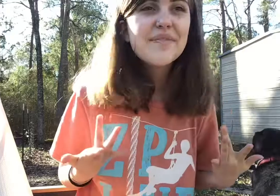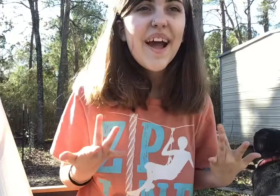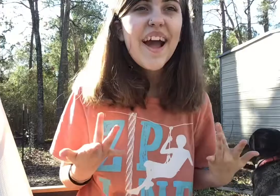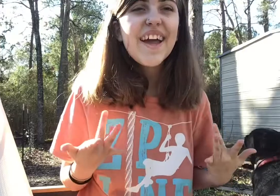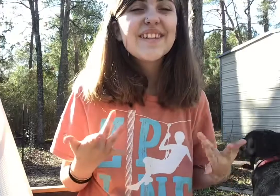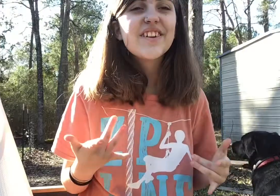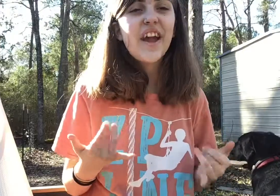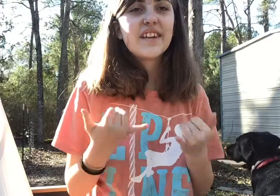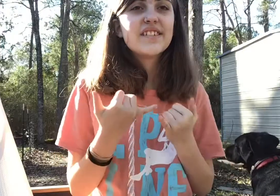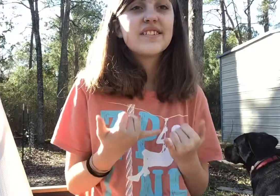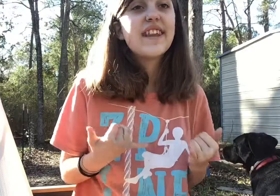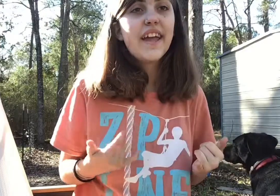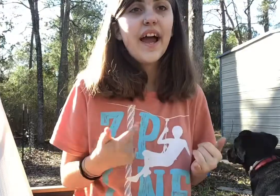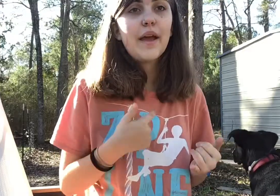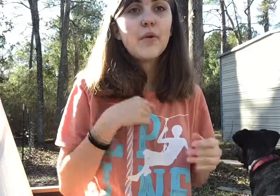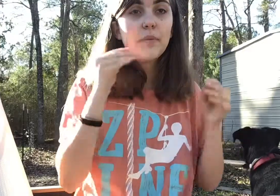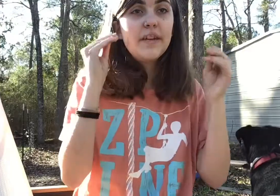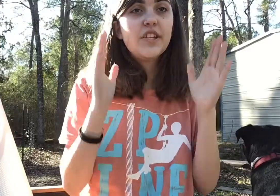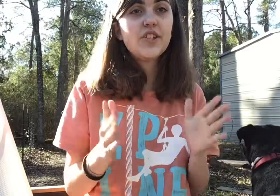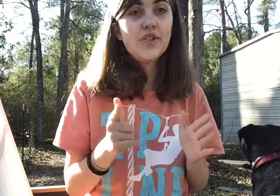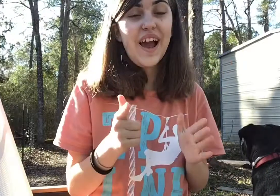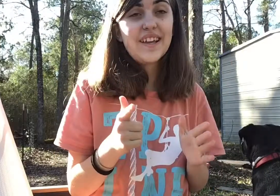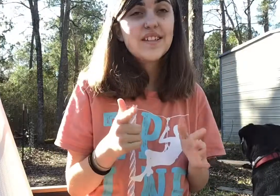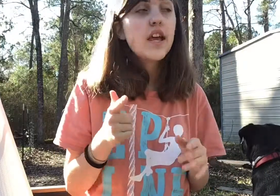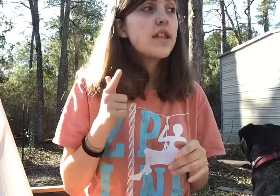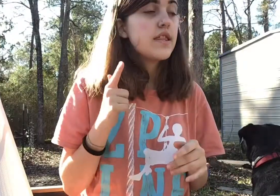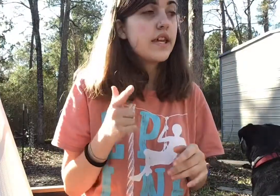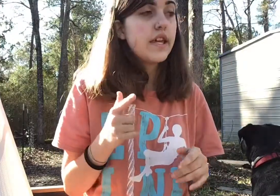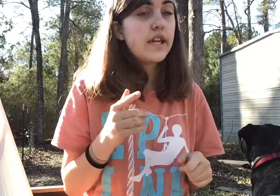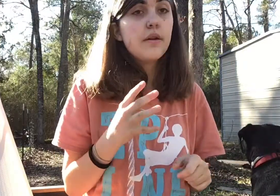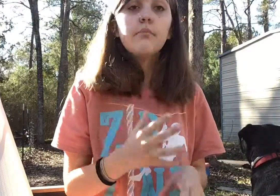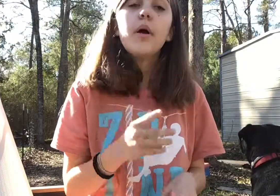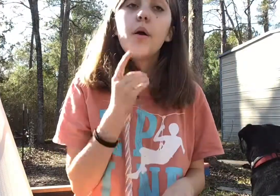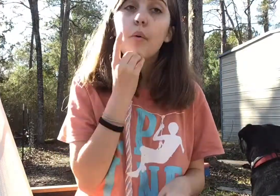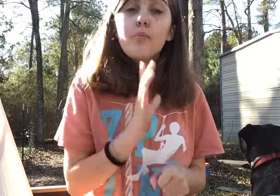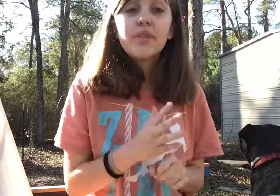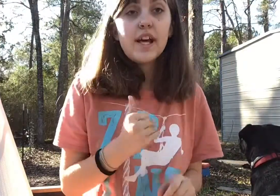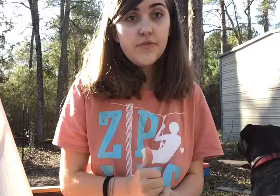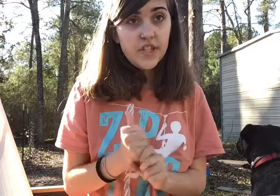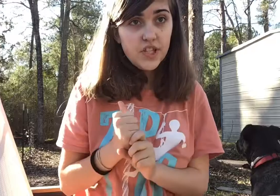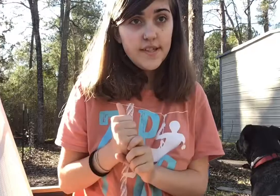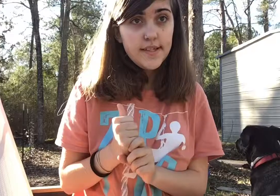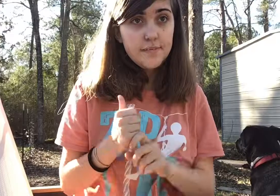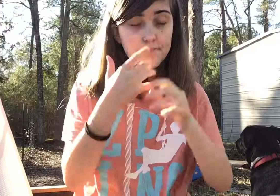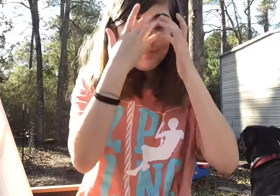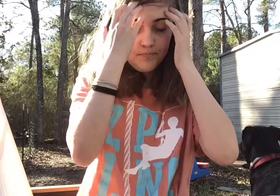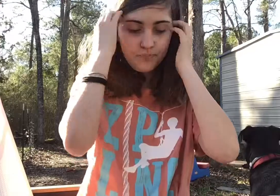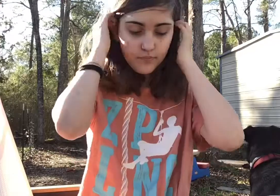What's up, guys? Okay, so today I'm going to be teaching you guys the Pledge of Allegiance